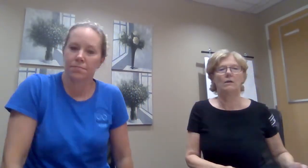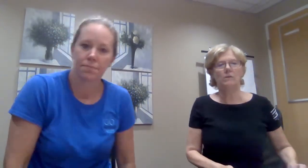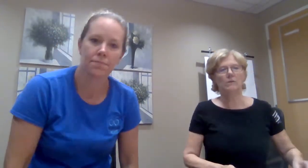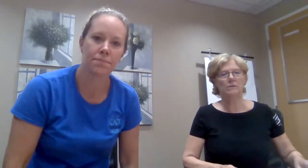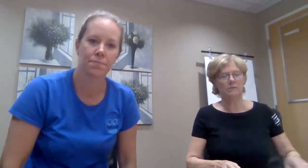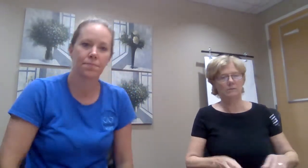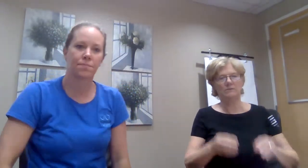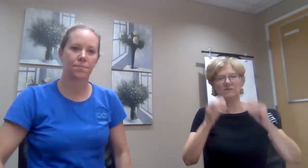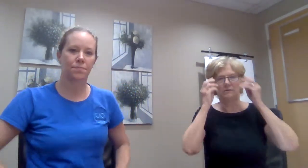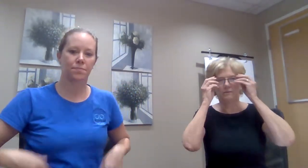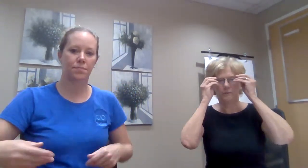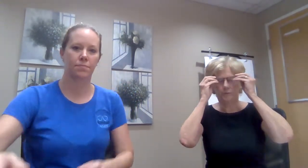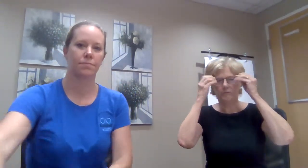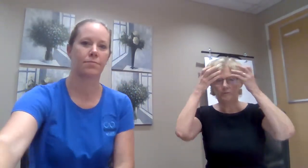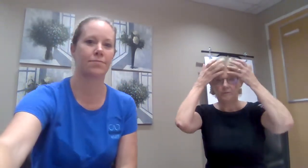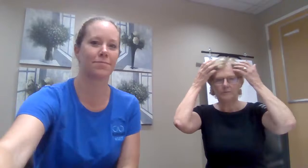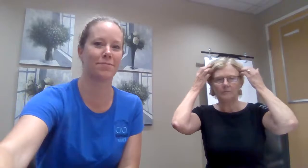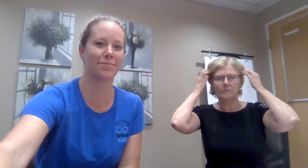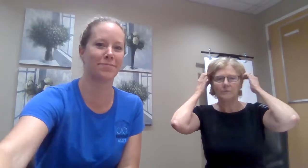Oh.